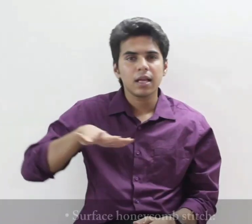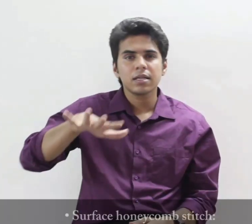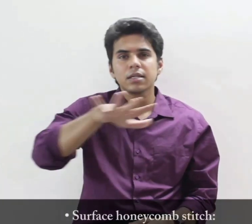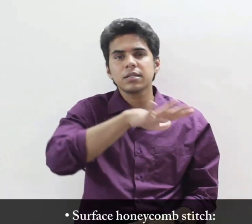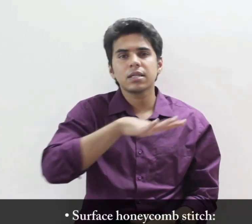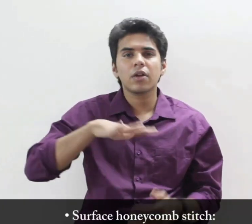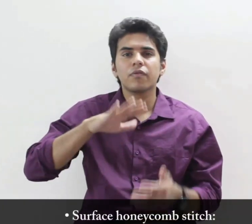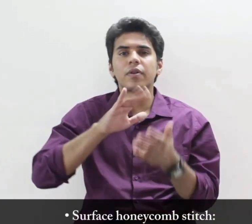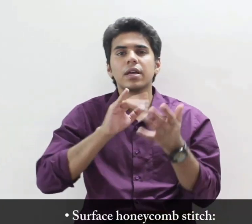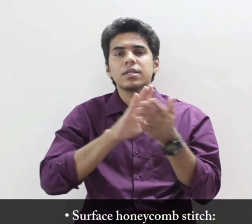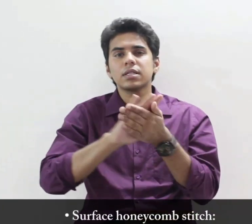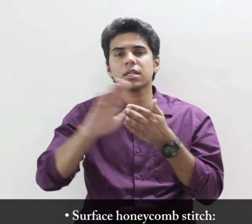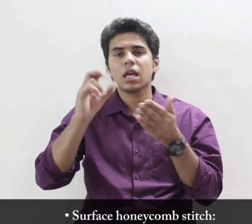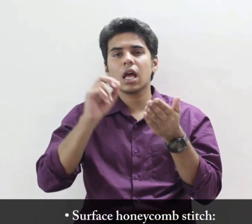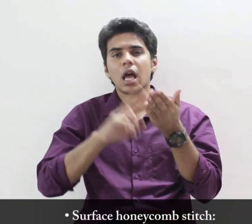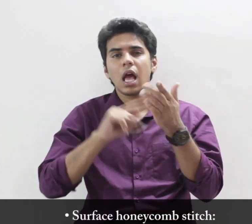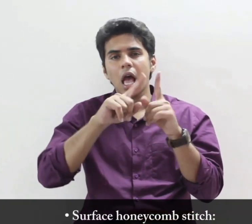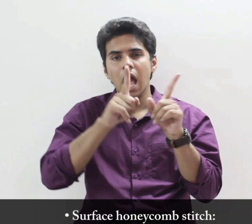Surface honeycomb stitch.